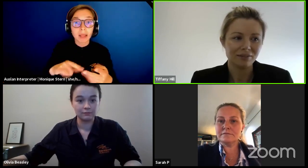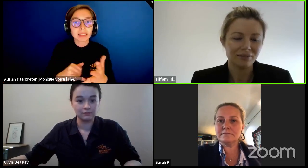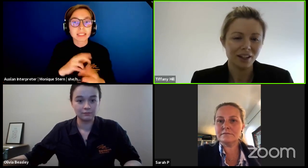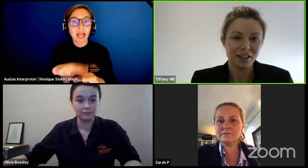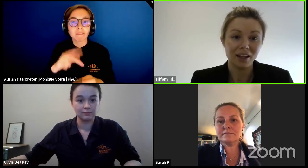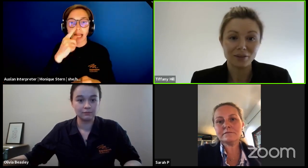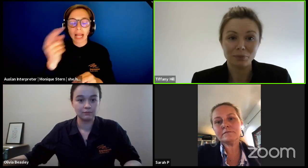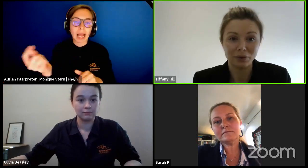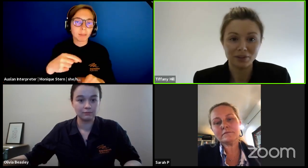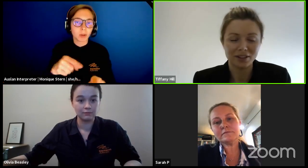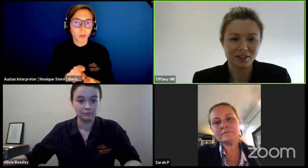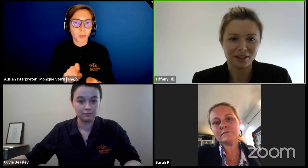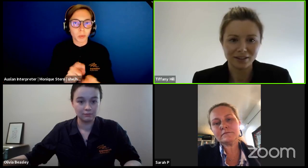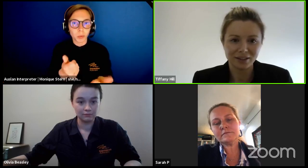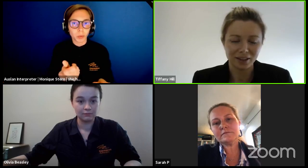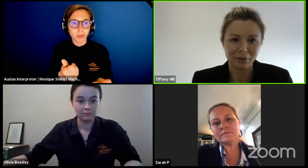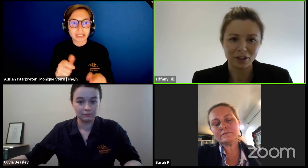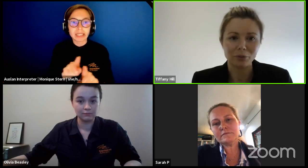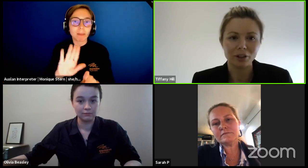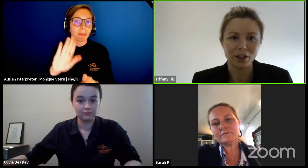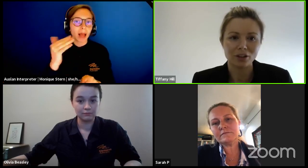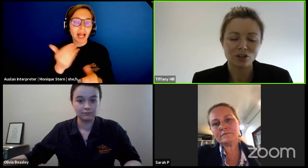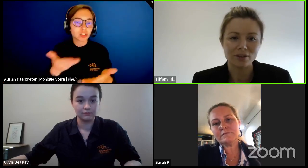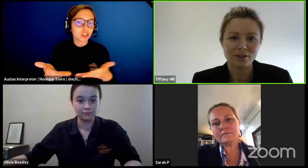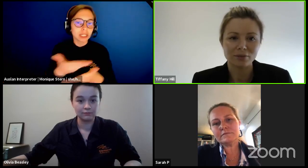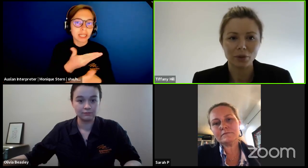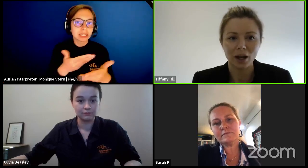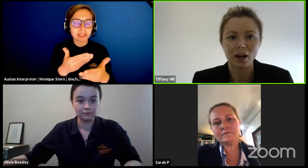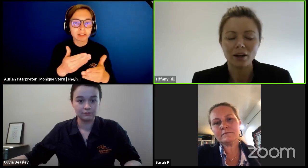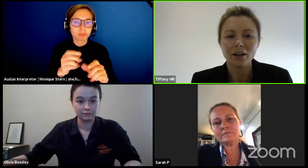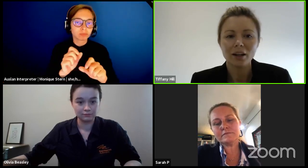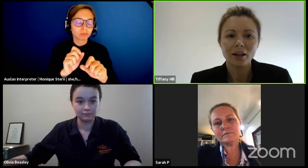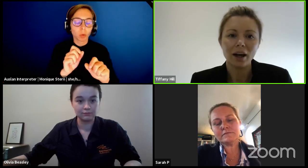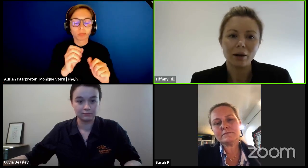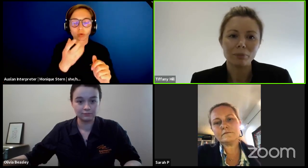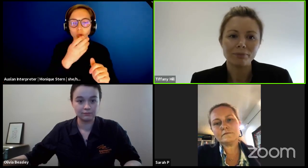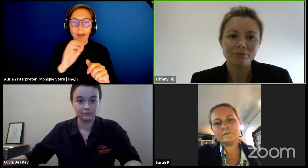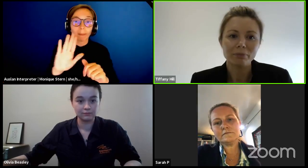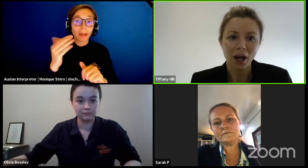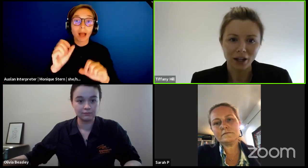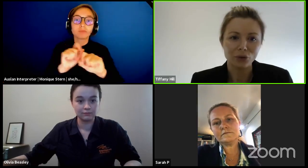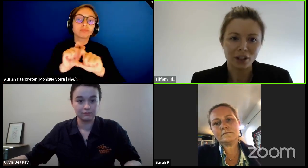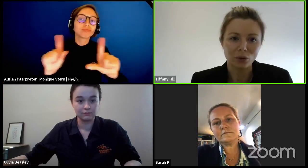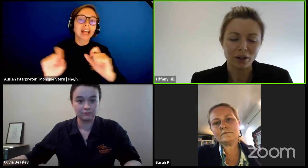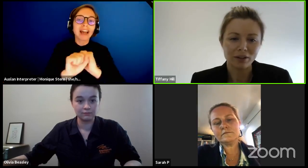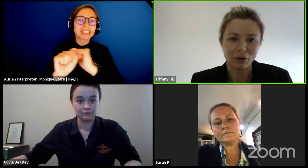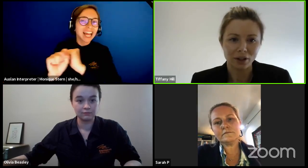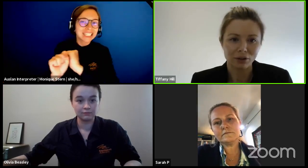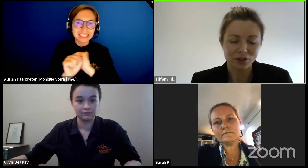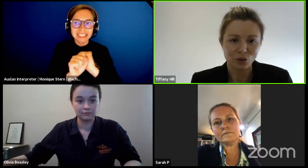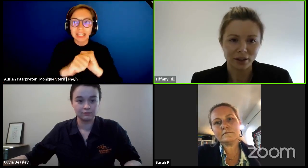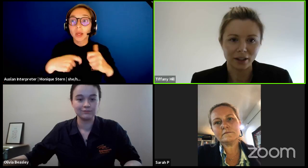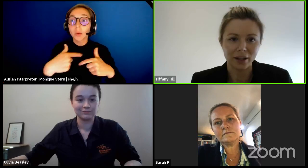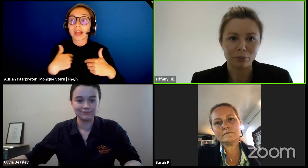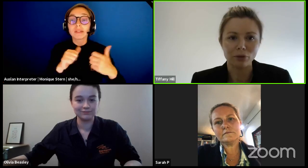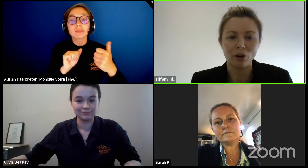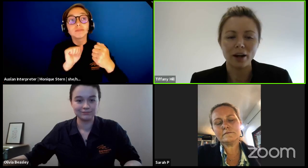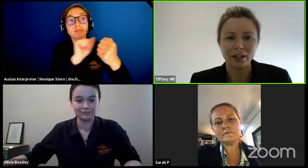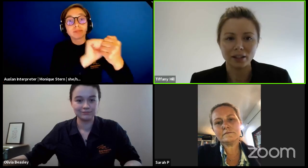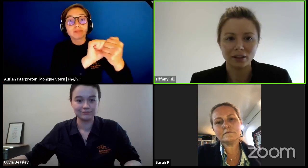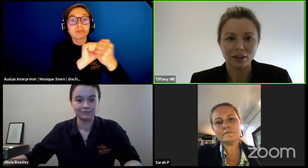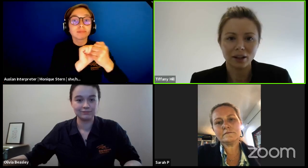And as previously discussed in the communications, we are partnering with Healthcare Australia